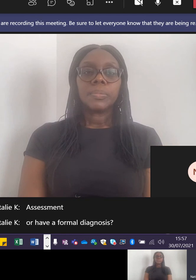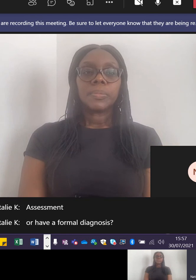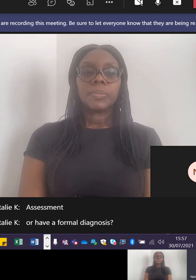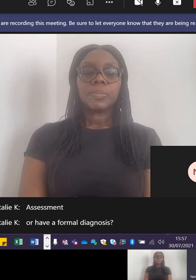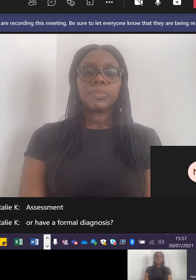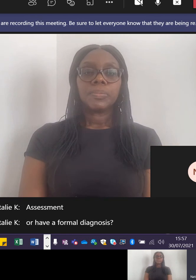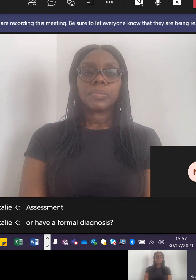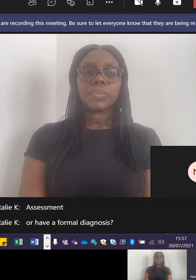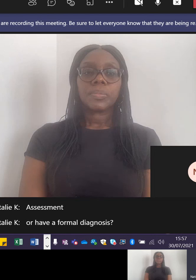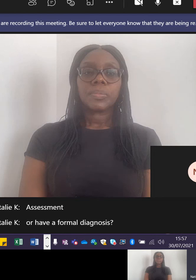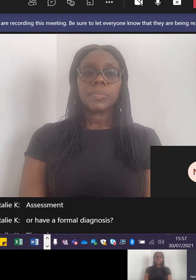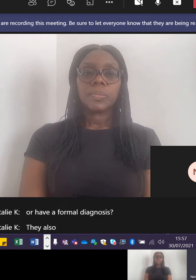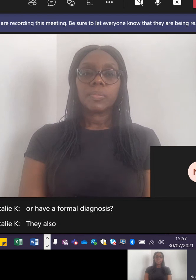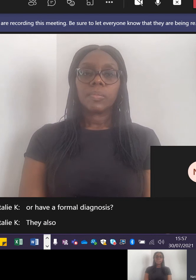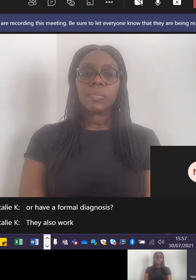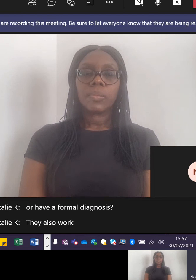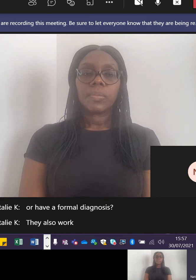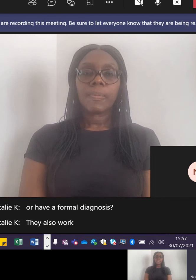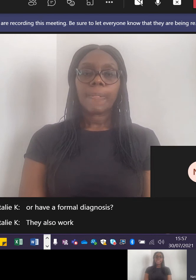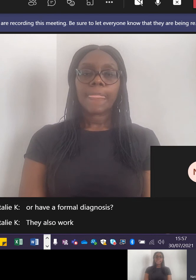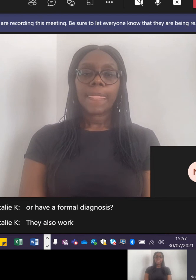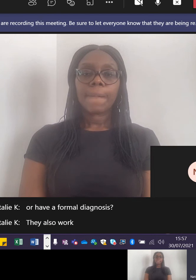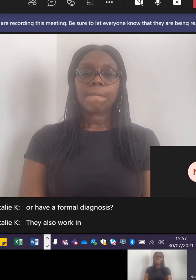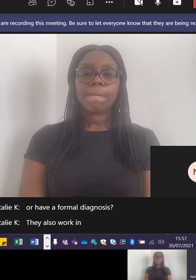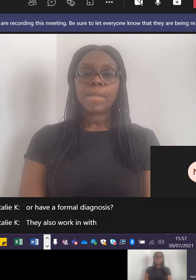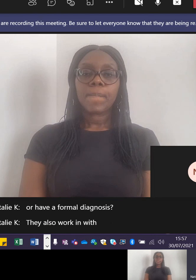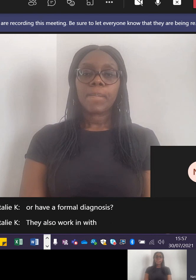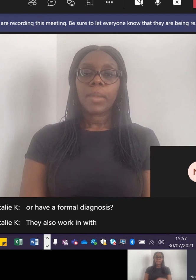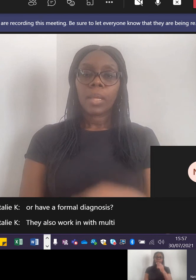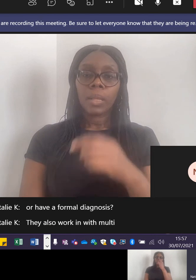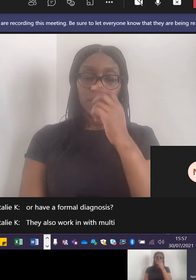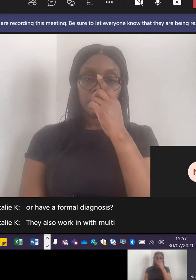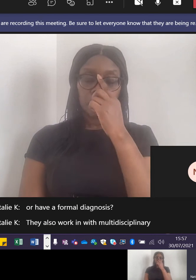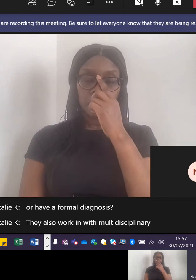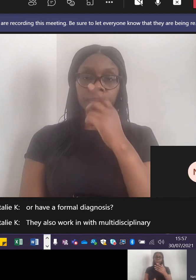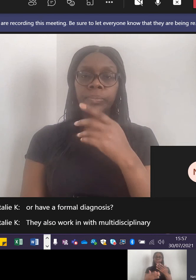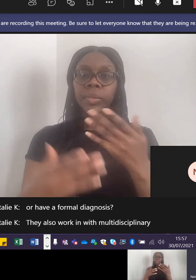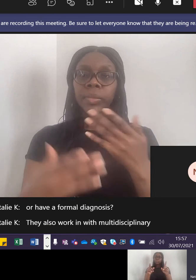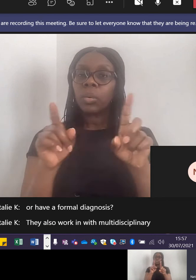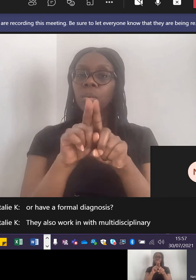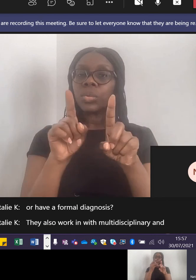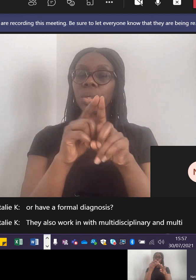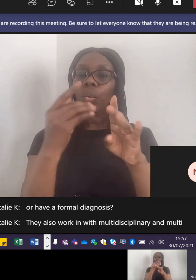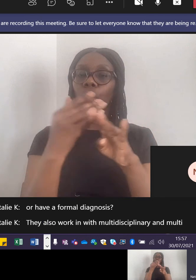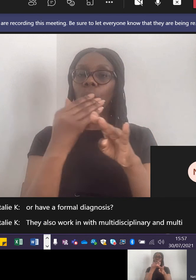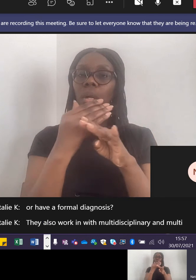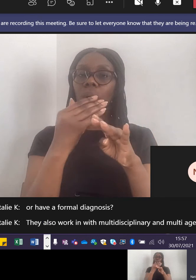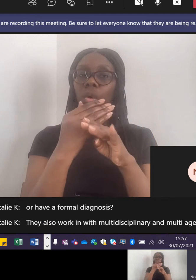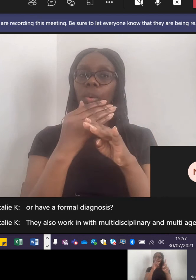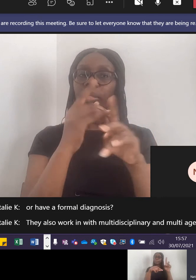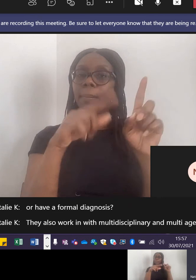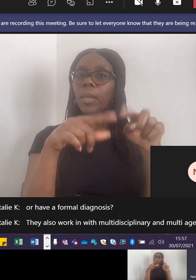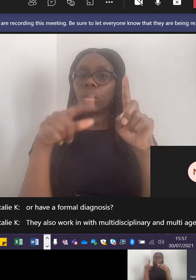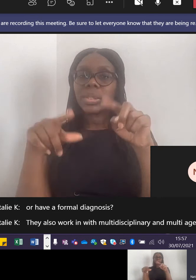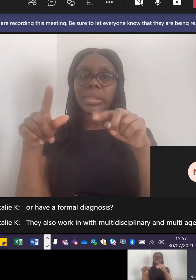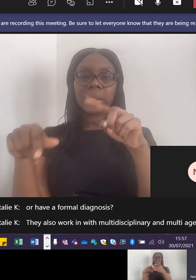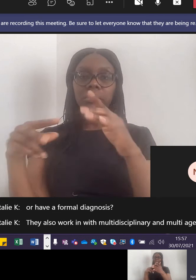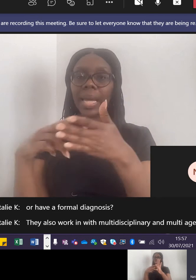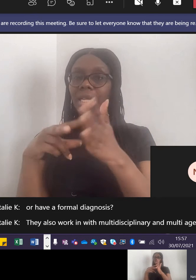They also work with multidisciplinary and multi-agency.